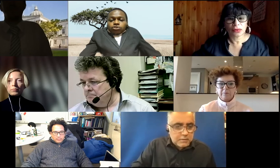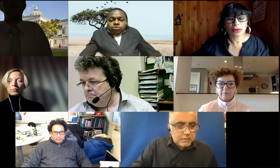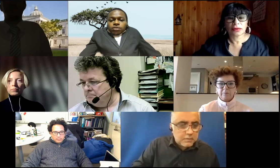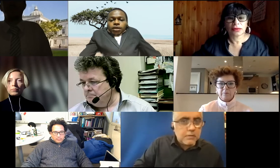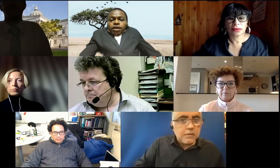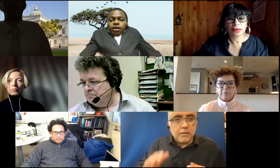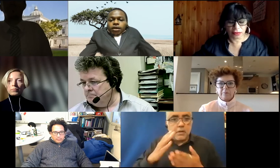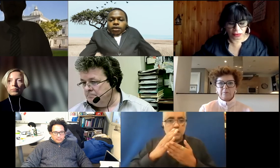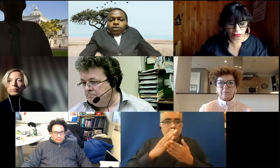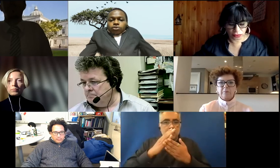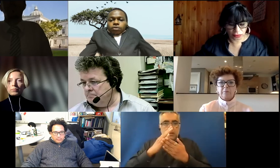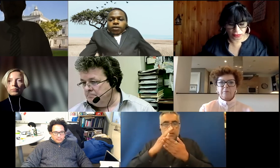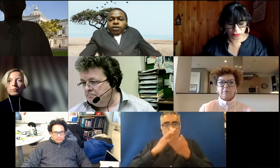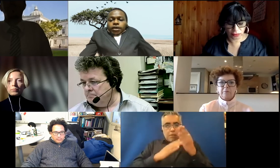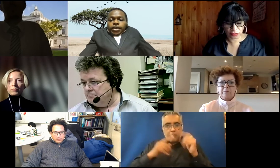to use,